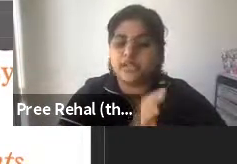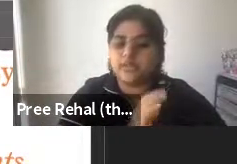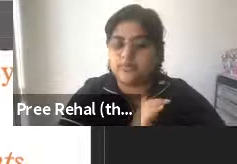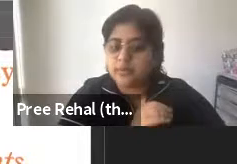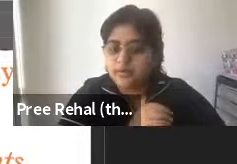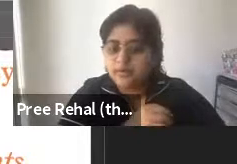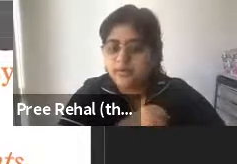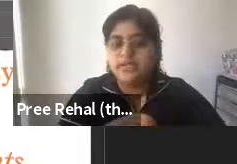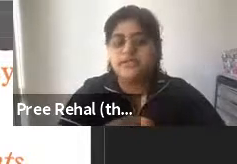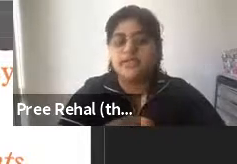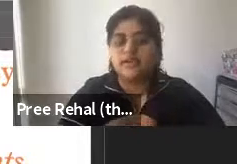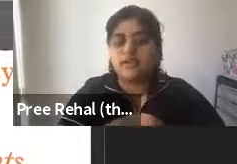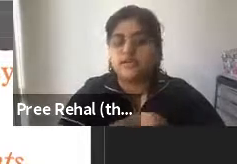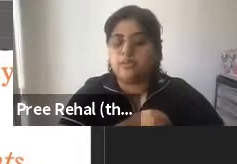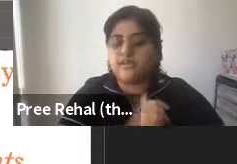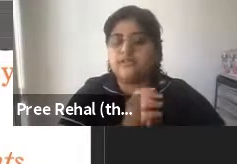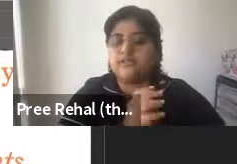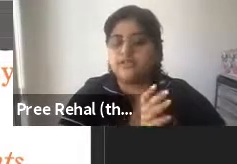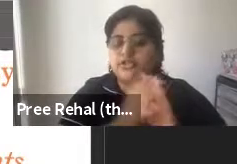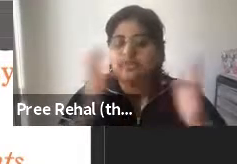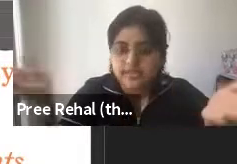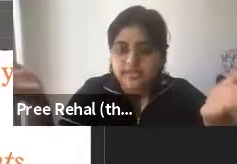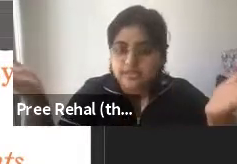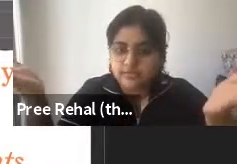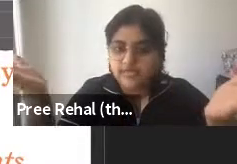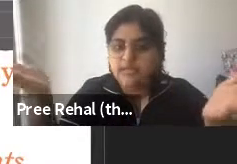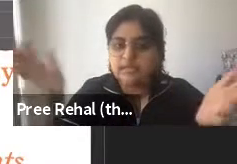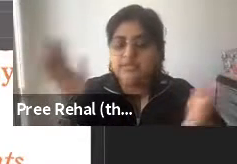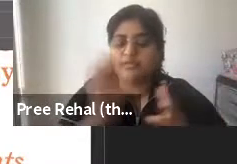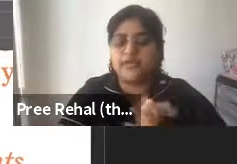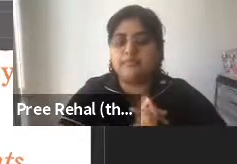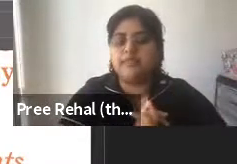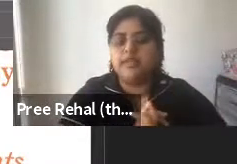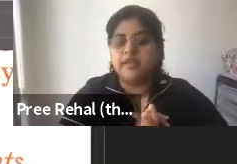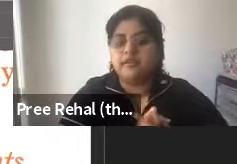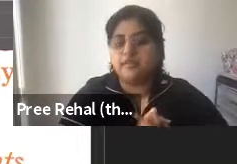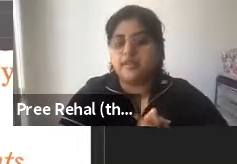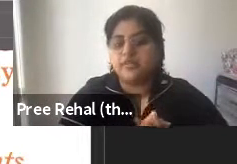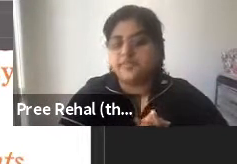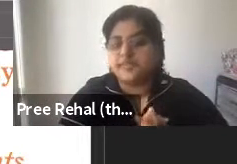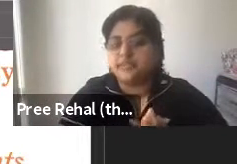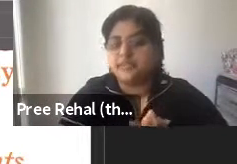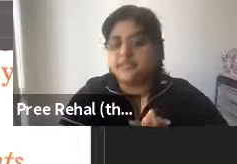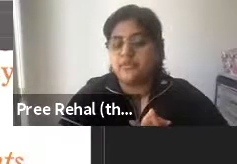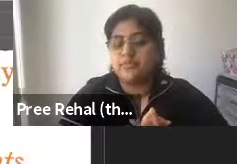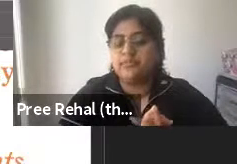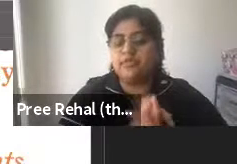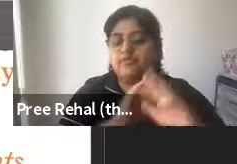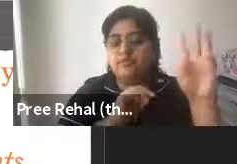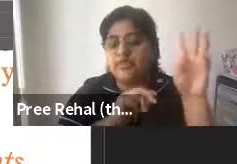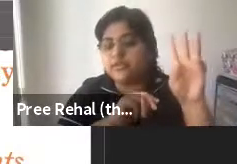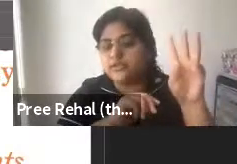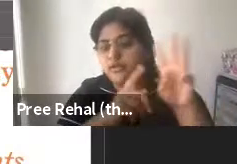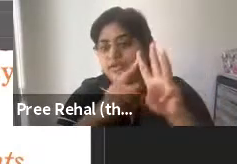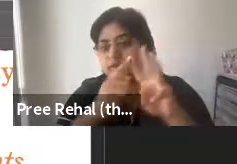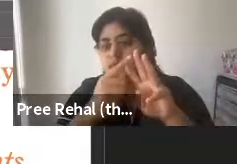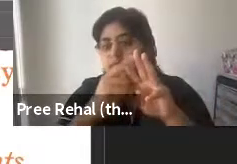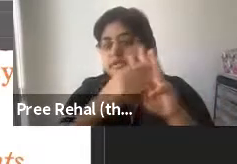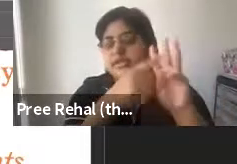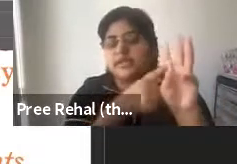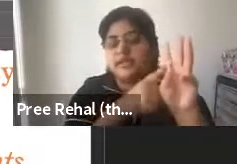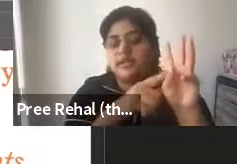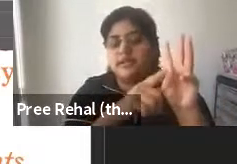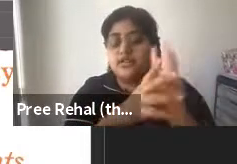access to Canva Pro. You get hard copies of your digital zine that you'll be making in the program. And the program is specifically for people who belong to all